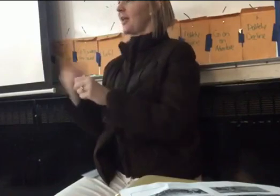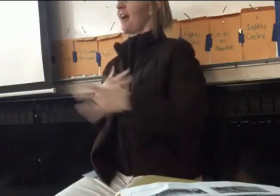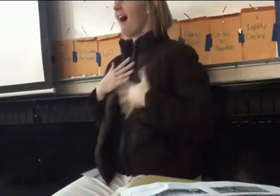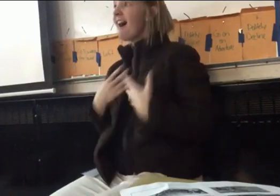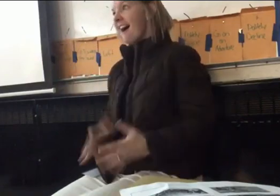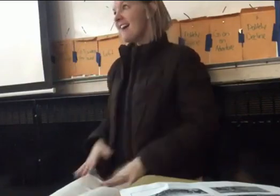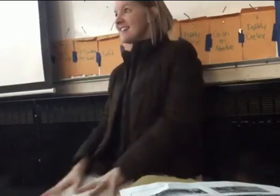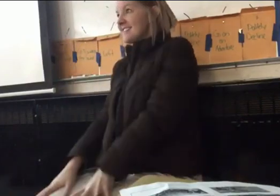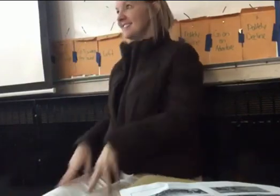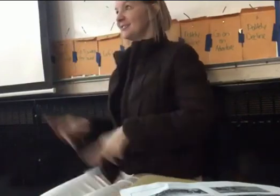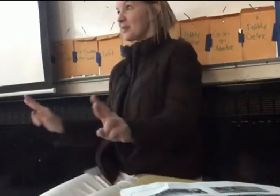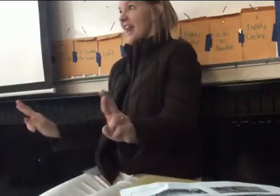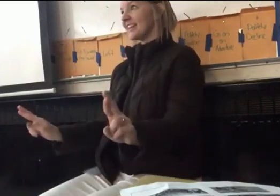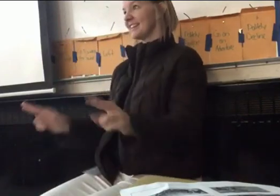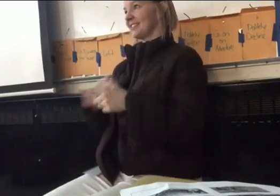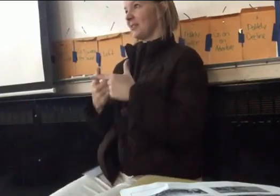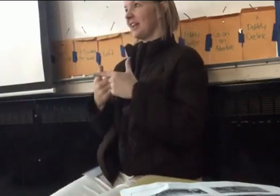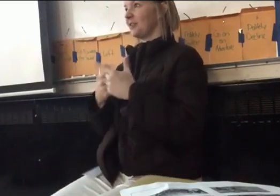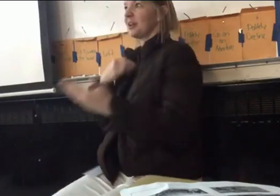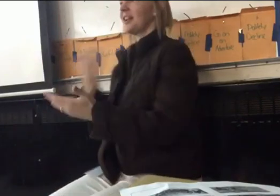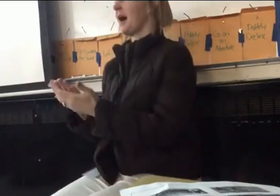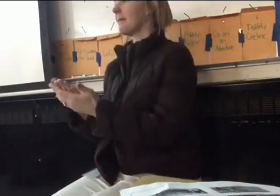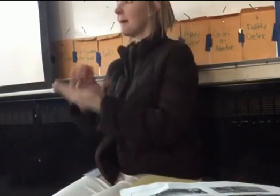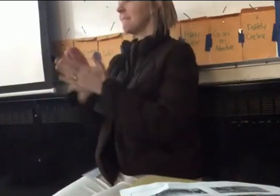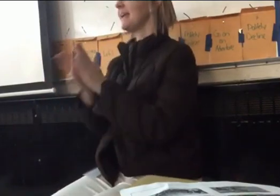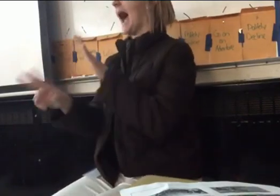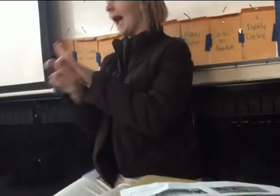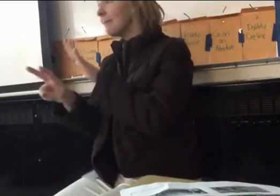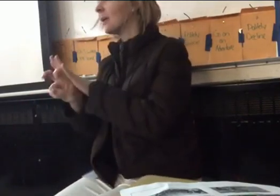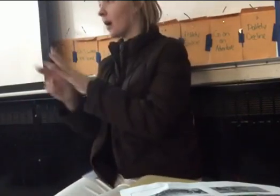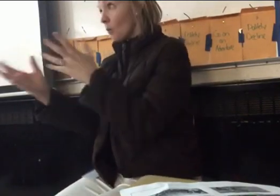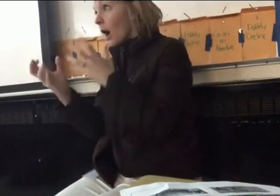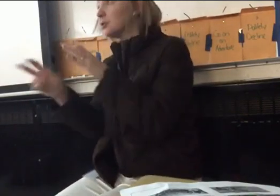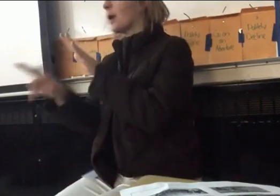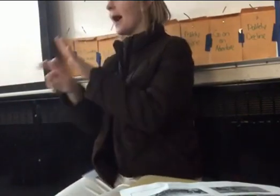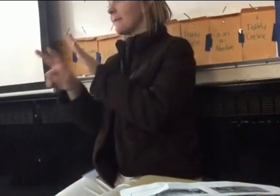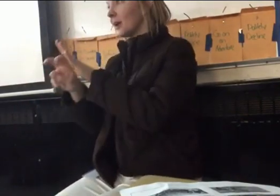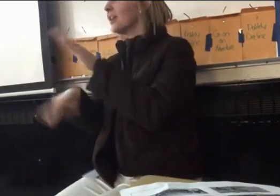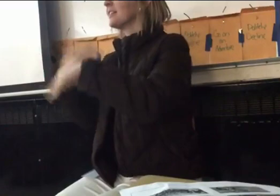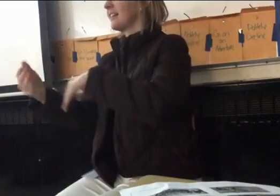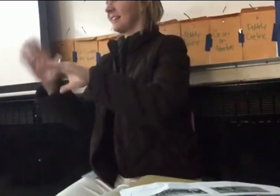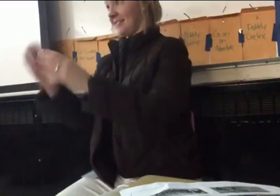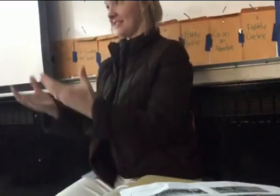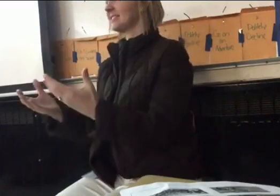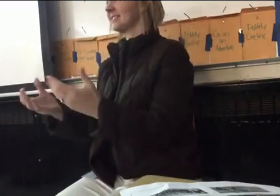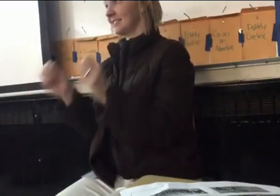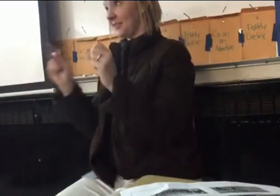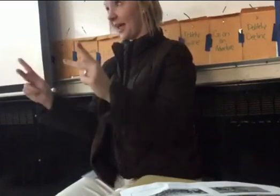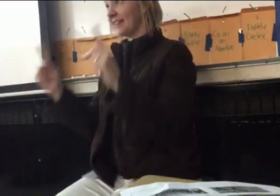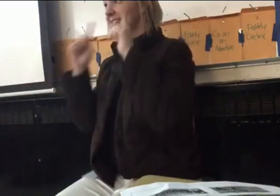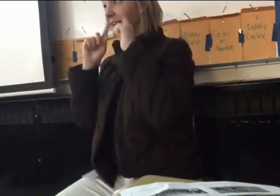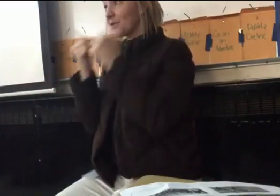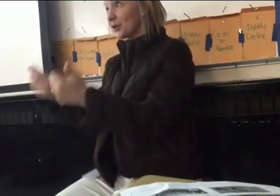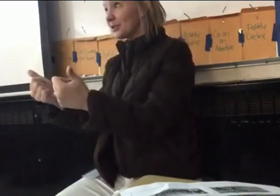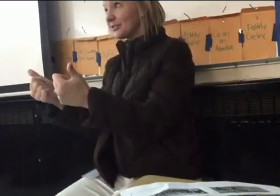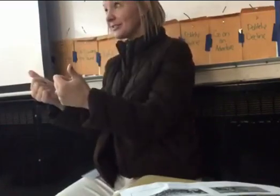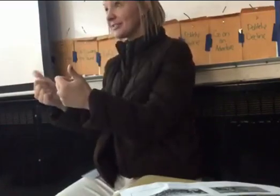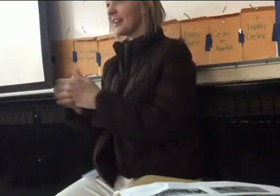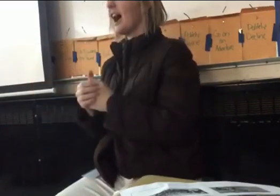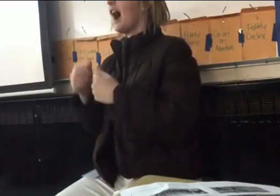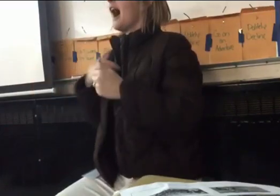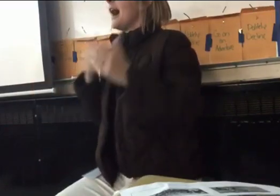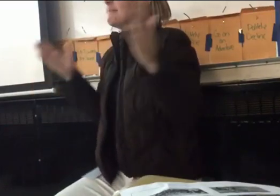pumped so that you can be hyper when you come to class. So next class is a good day to be hyper. Sound good? I'm